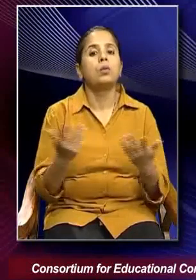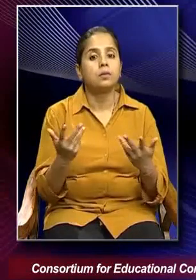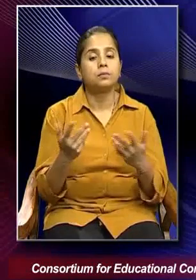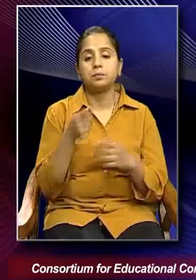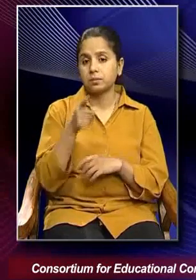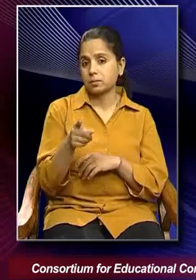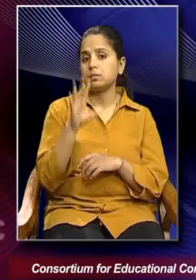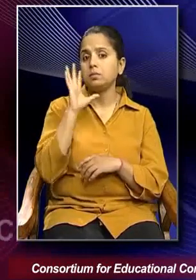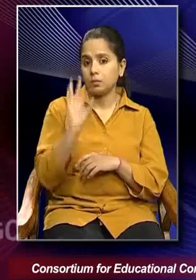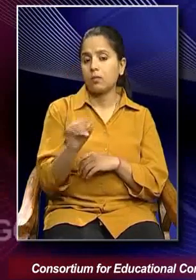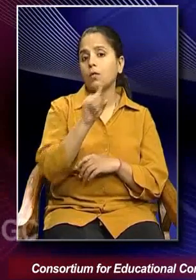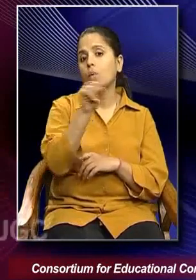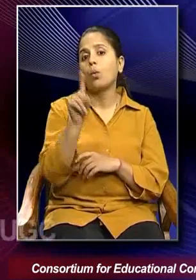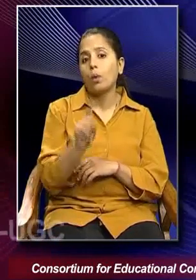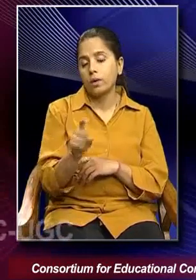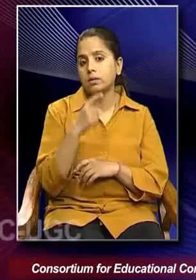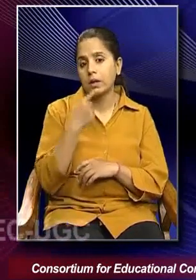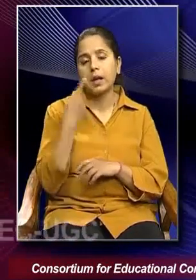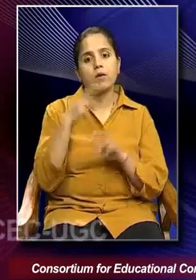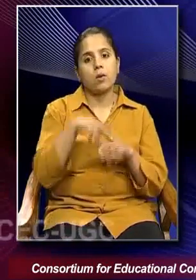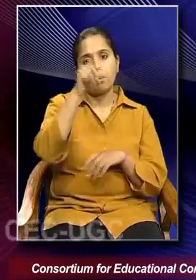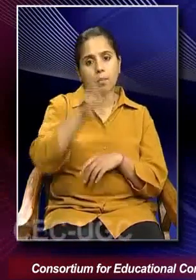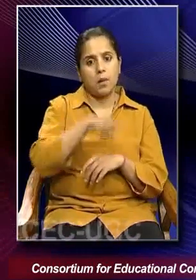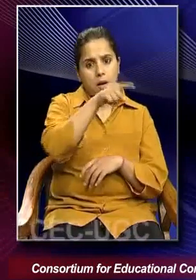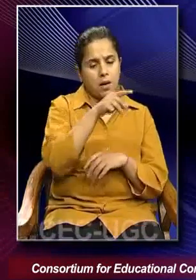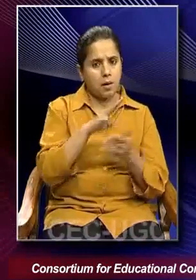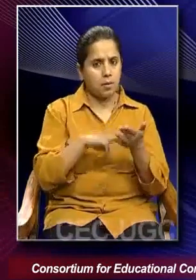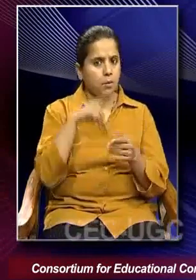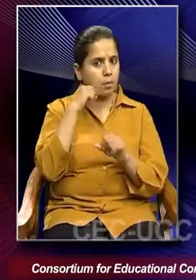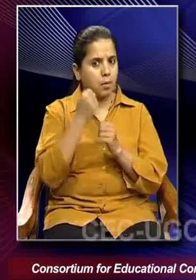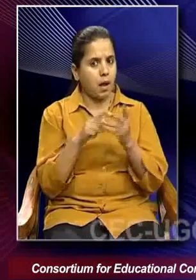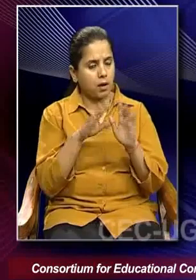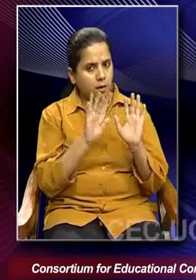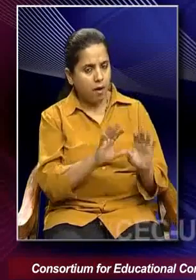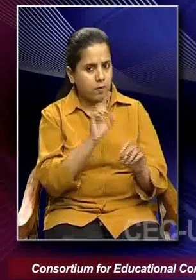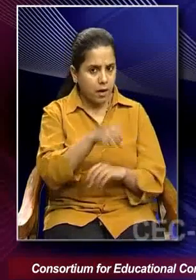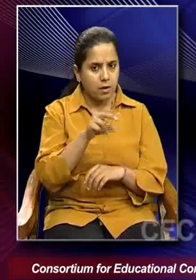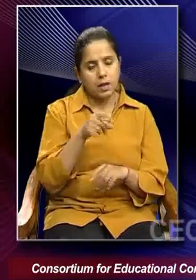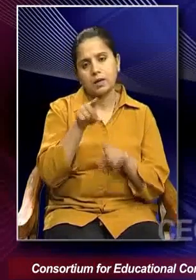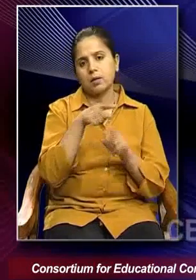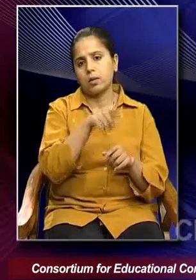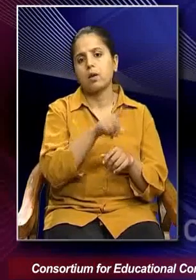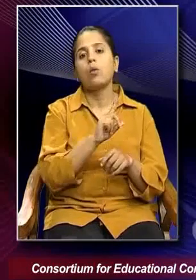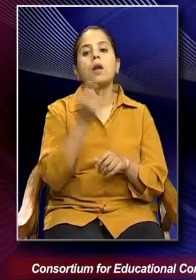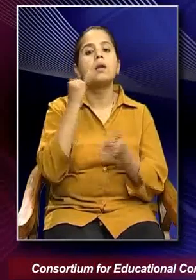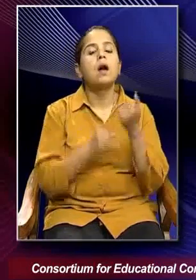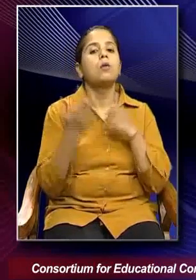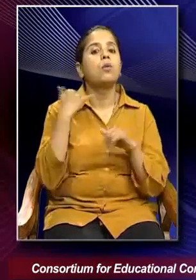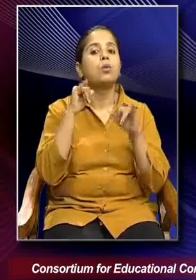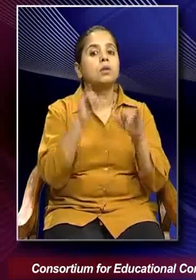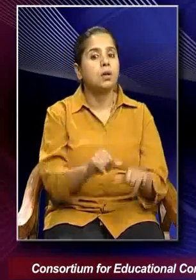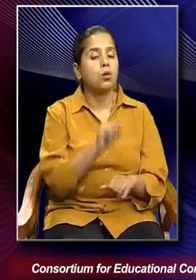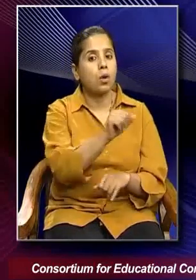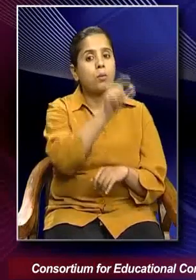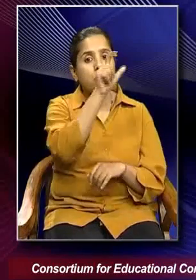also important to understand if the individual is a migrant or not. So if the place of last residence of